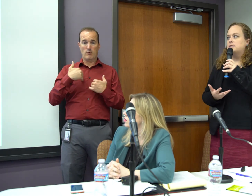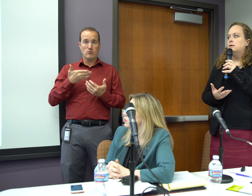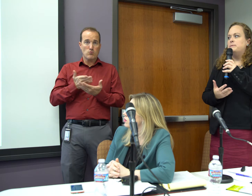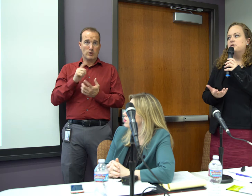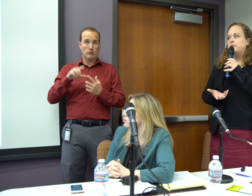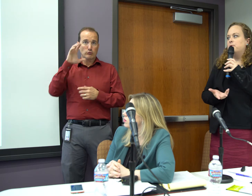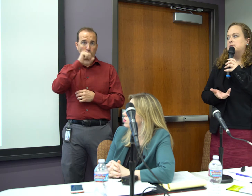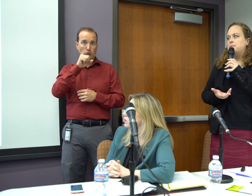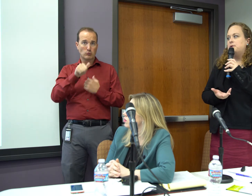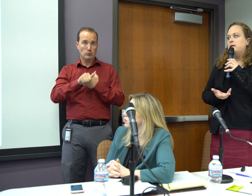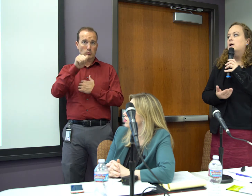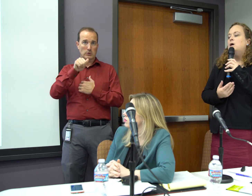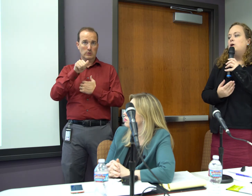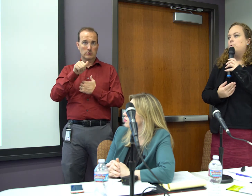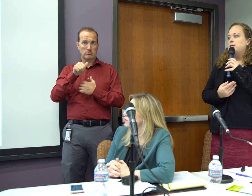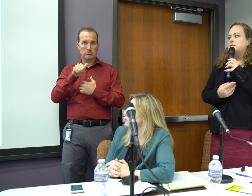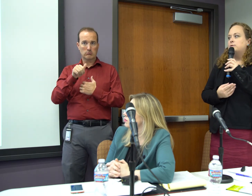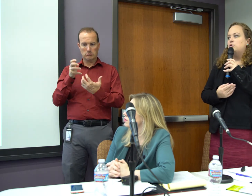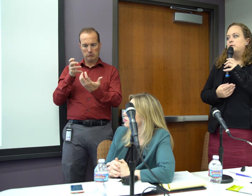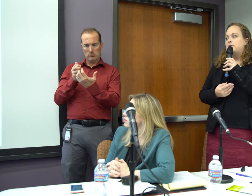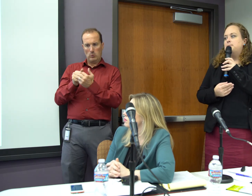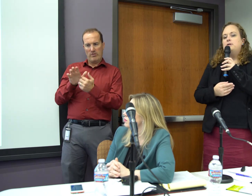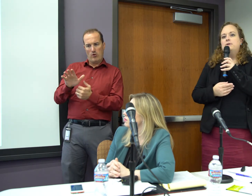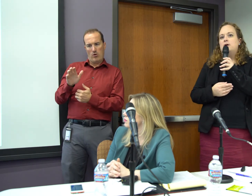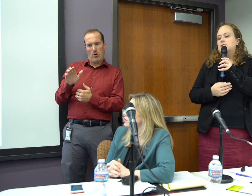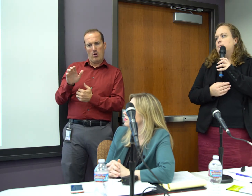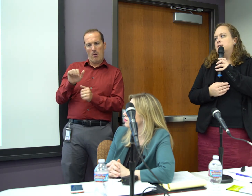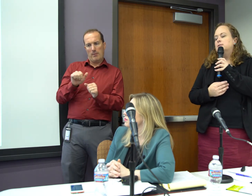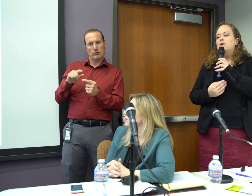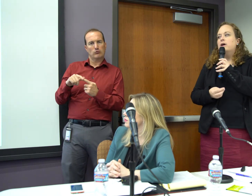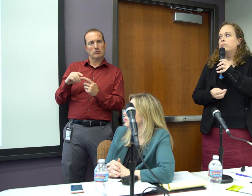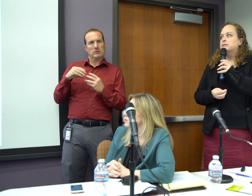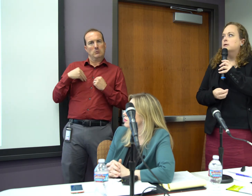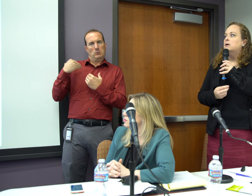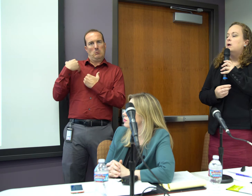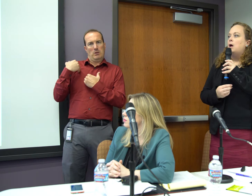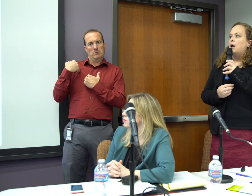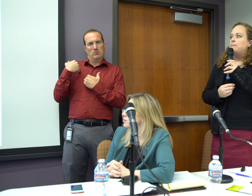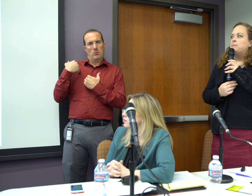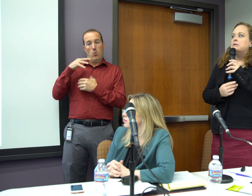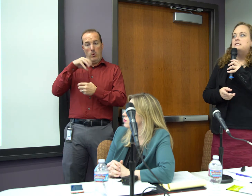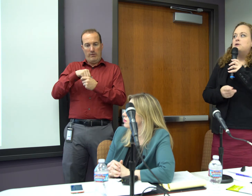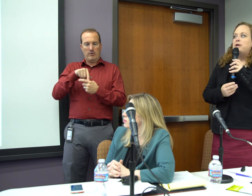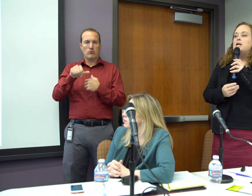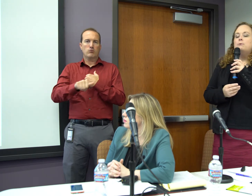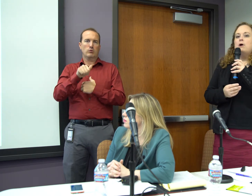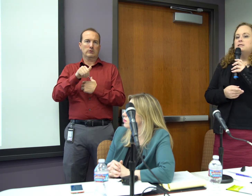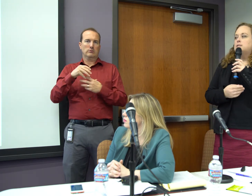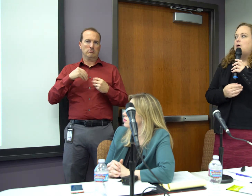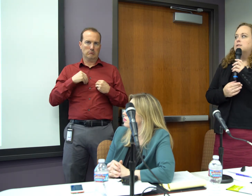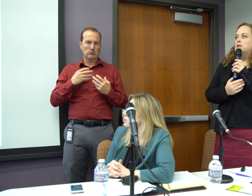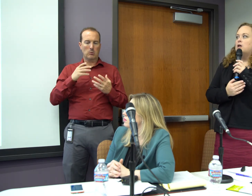assume risk, commensurate with the person's ability and willingness to assume responsibility for the consequences of that risk. The person-centered